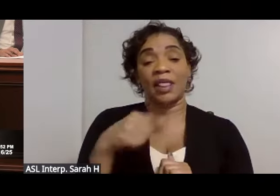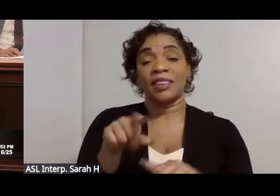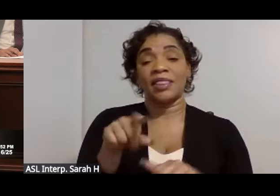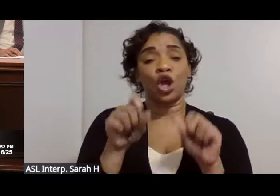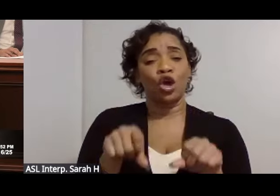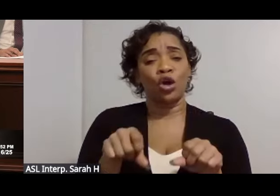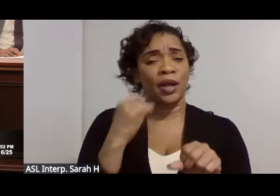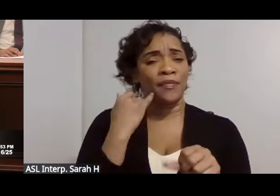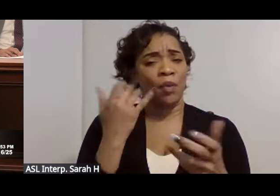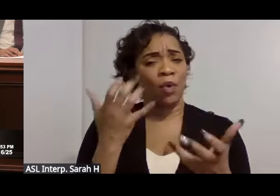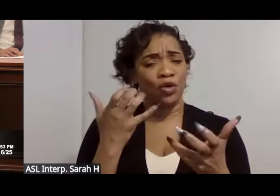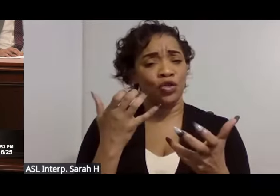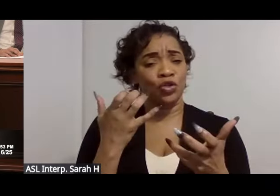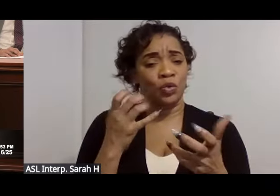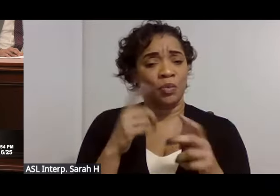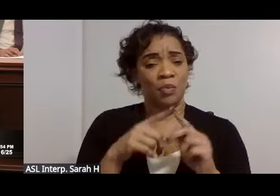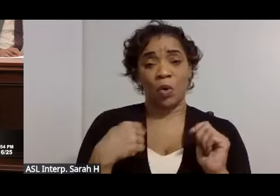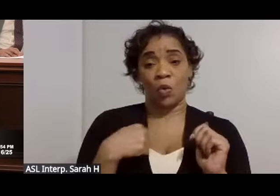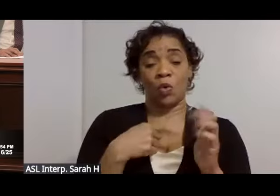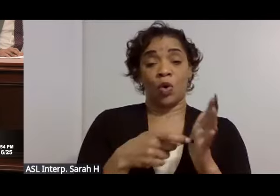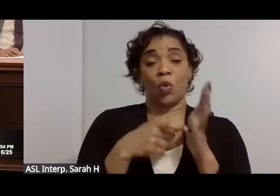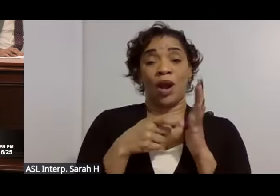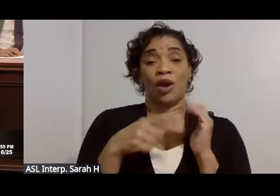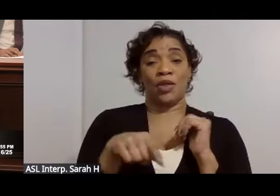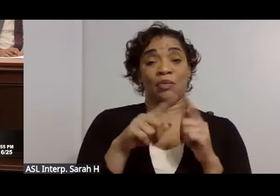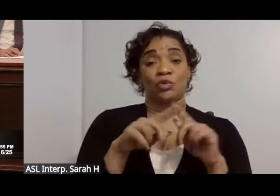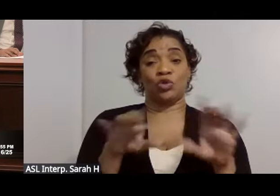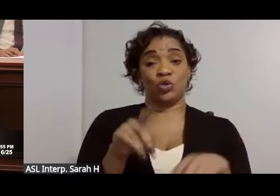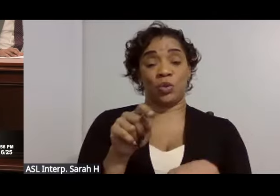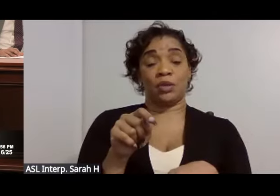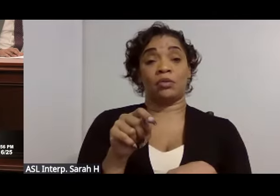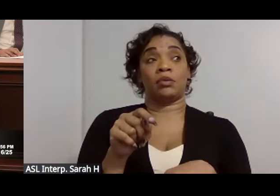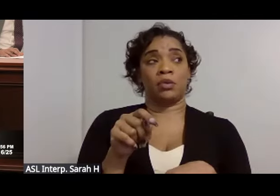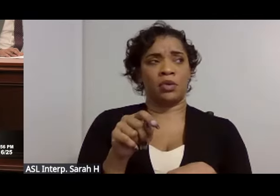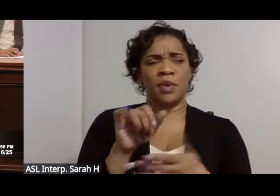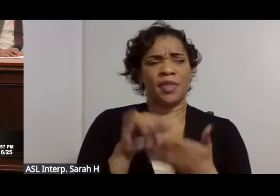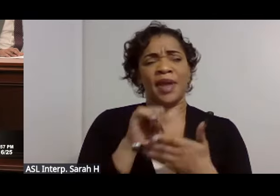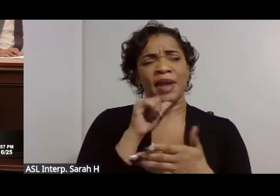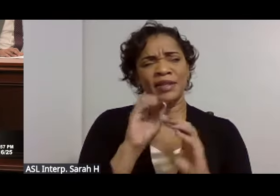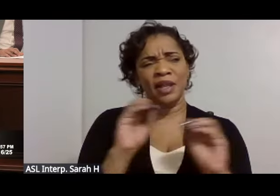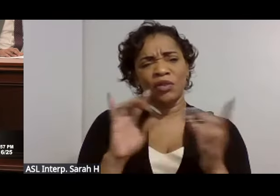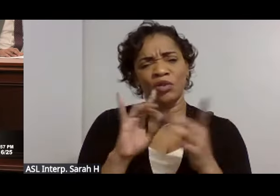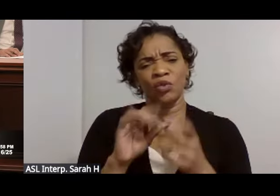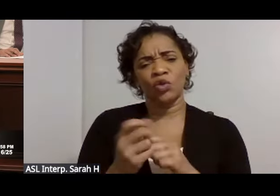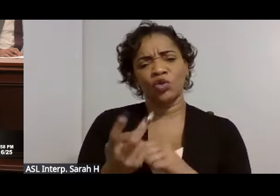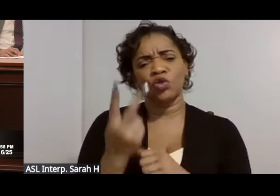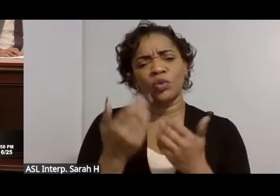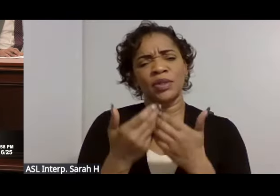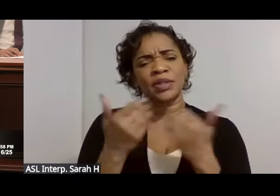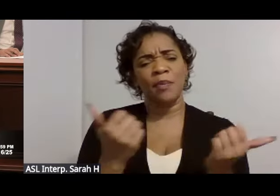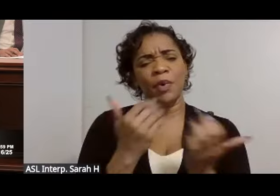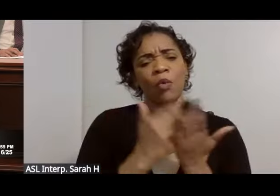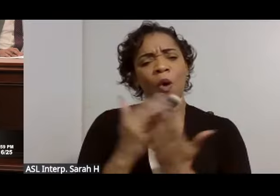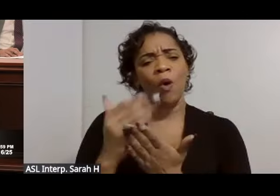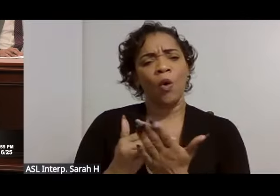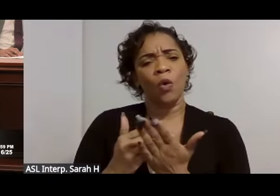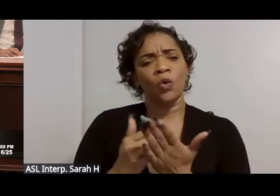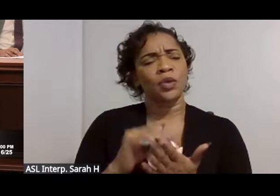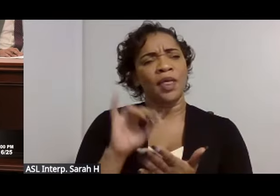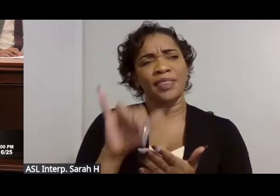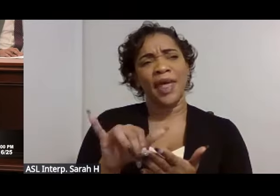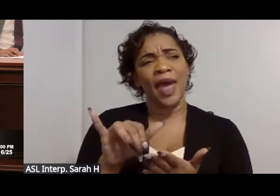But that has nothing to do with two separate voter rolls. That's not where the controversy was. The controversy was on registering